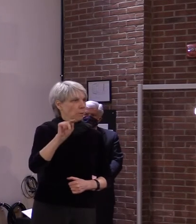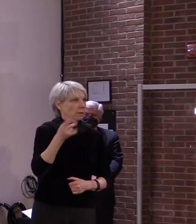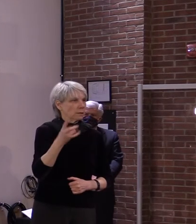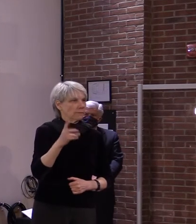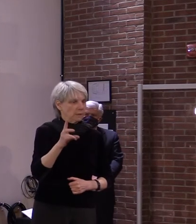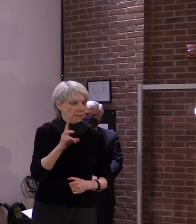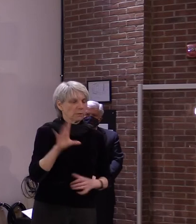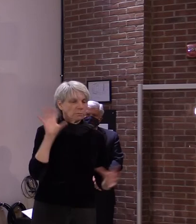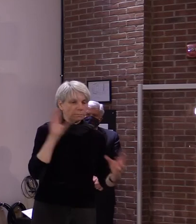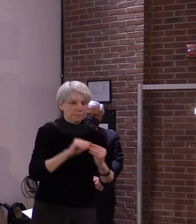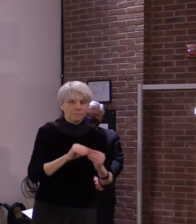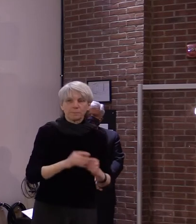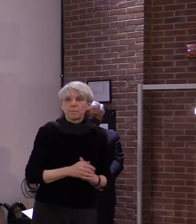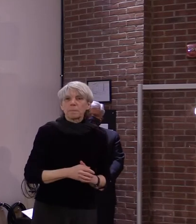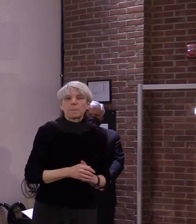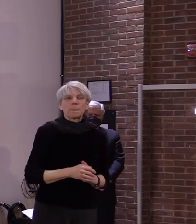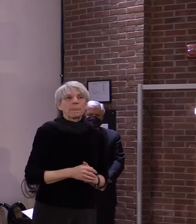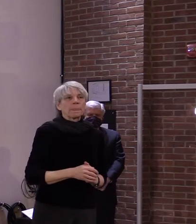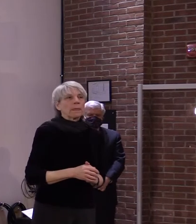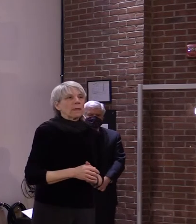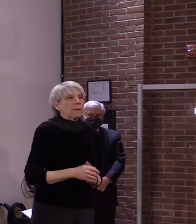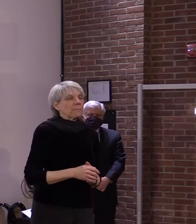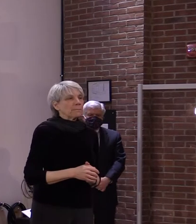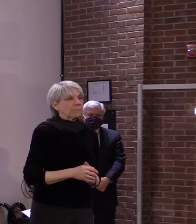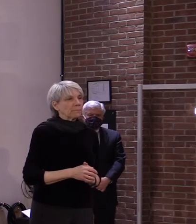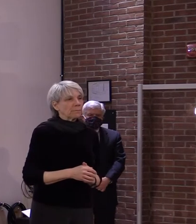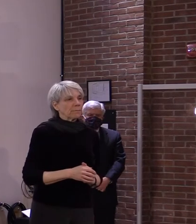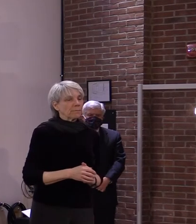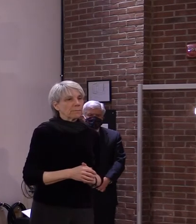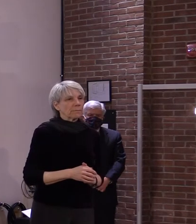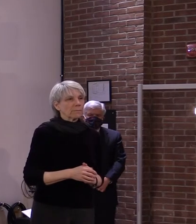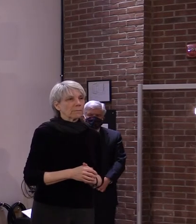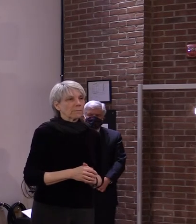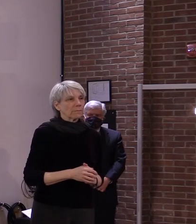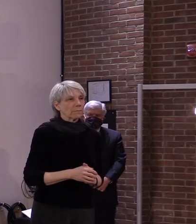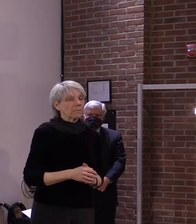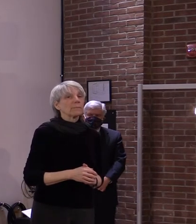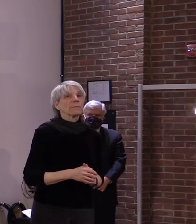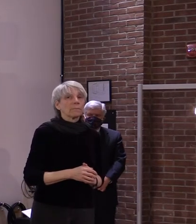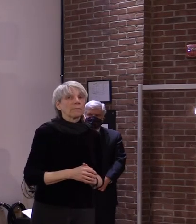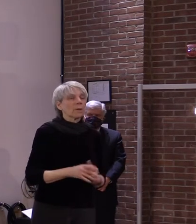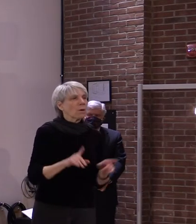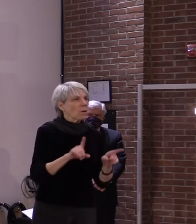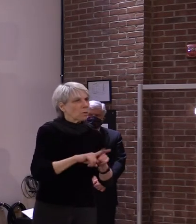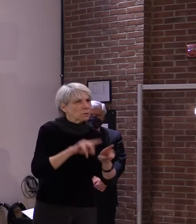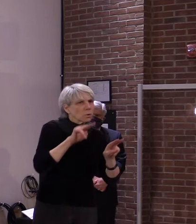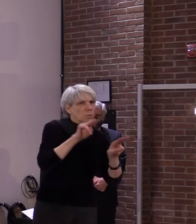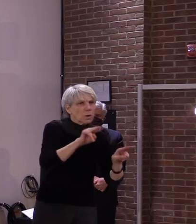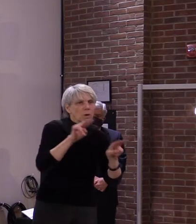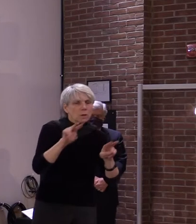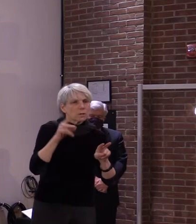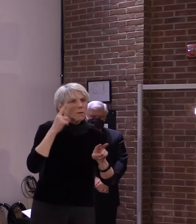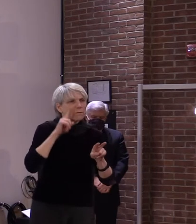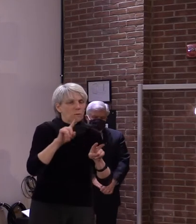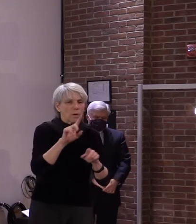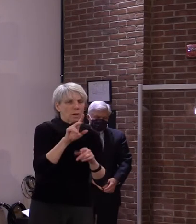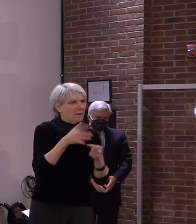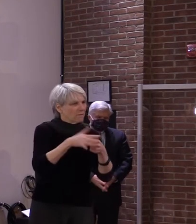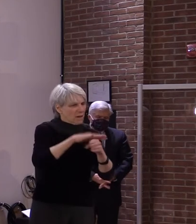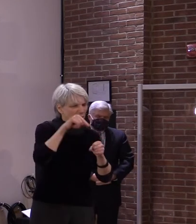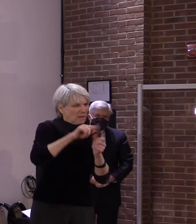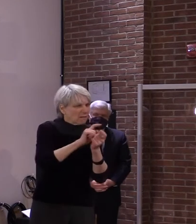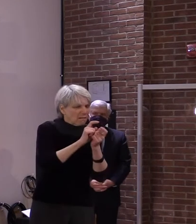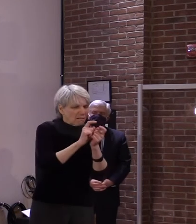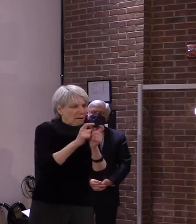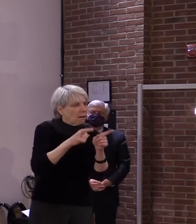we also are continuing our efforts to detect any potential variants of the virus through genetic sequencing of certain